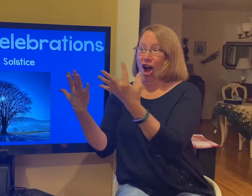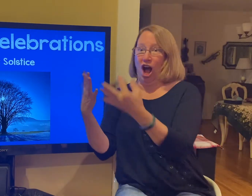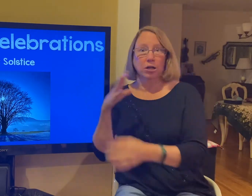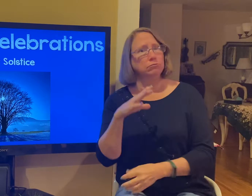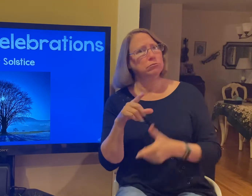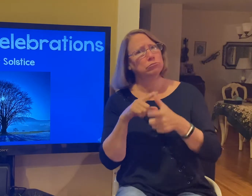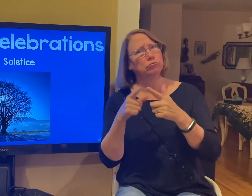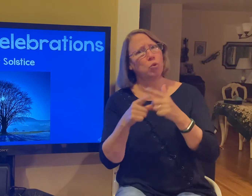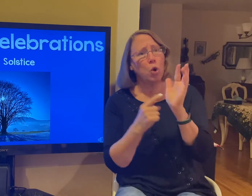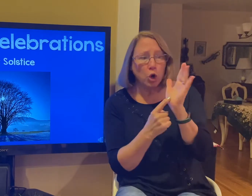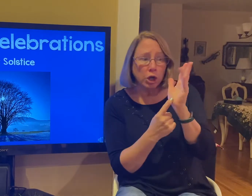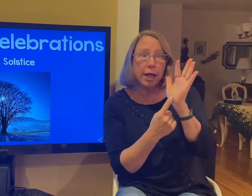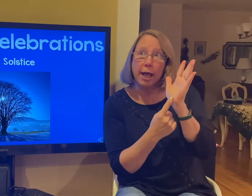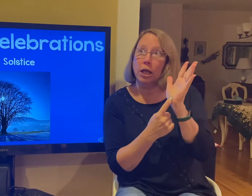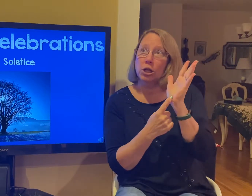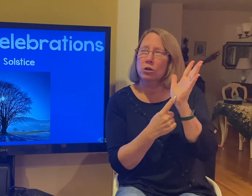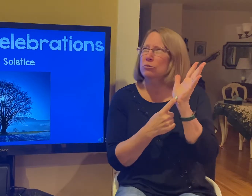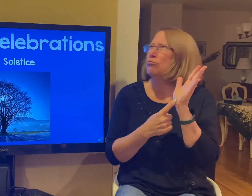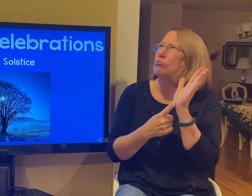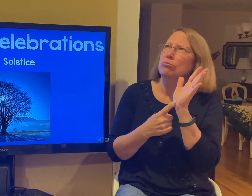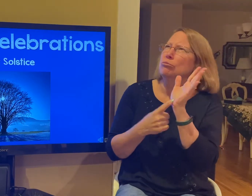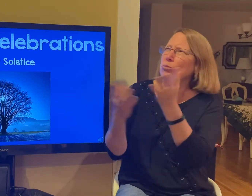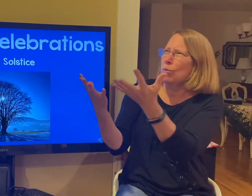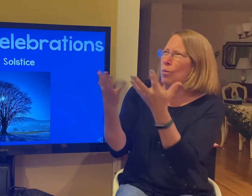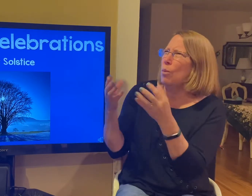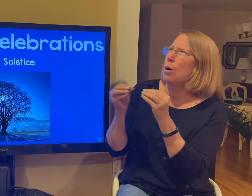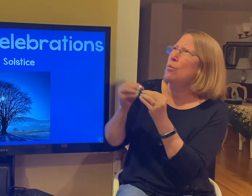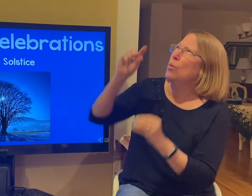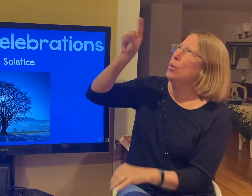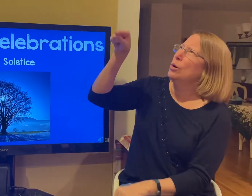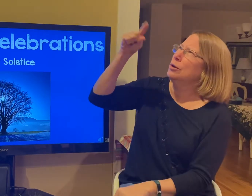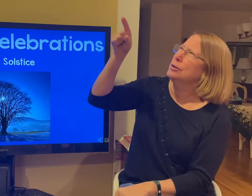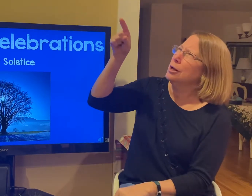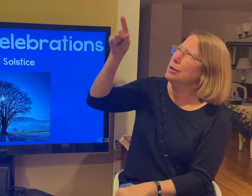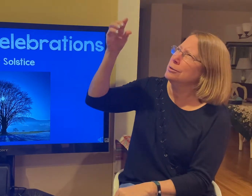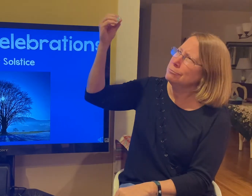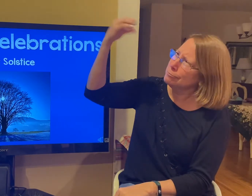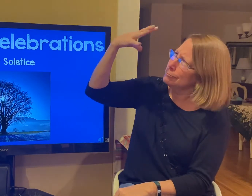try to get the sun back.